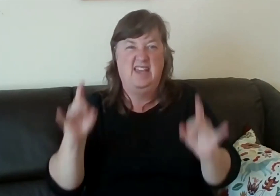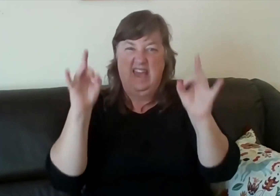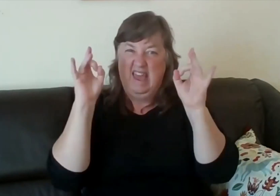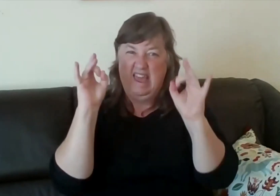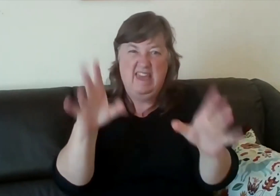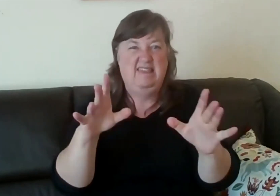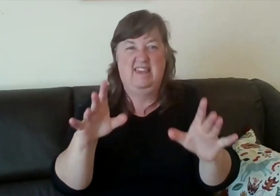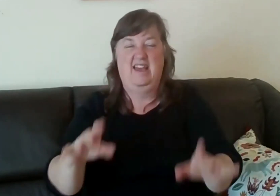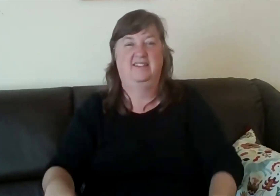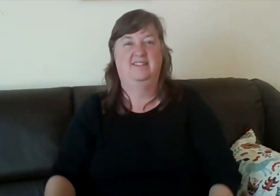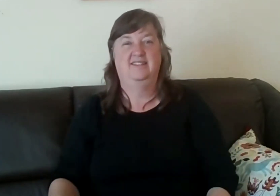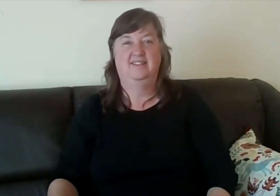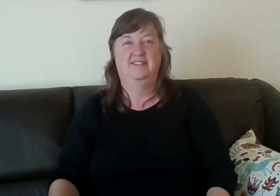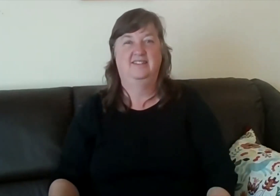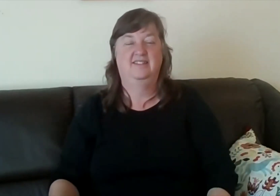I hate that.